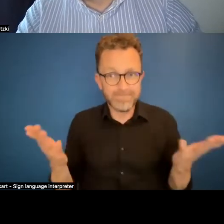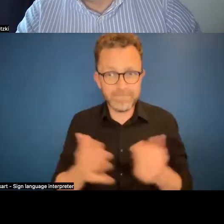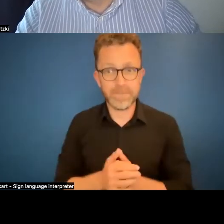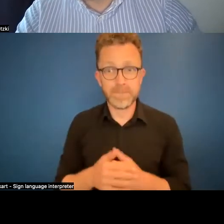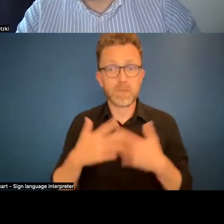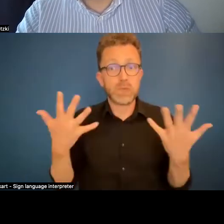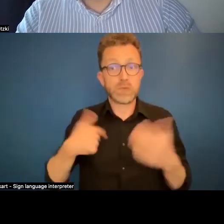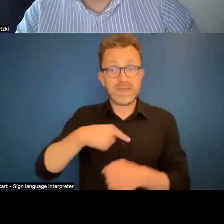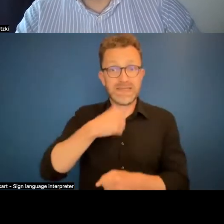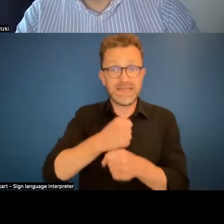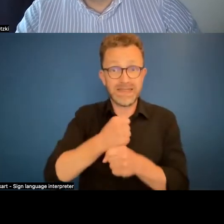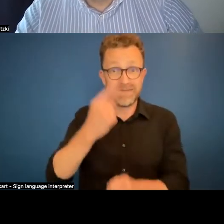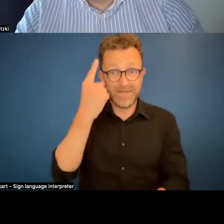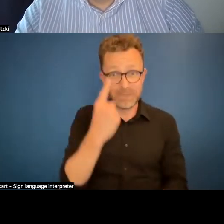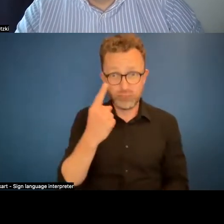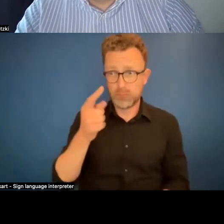waiting lines.